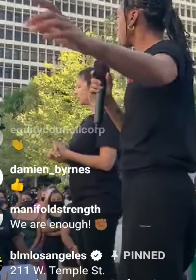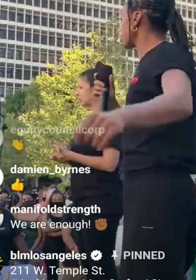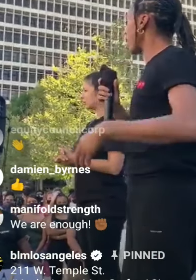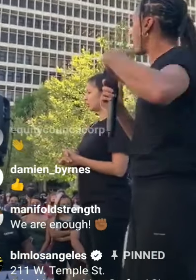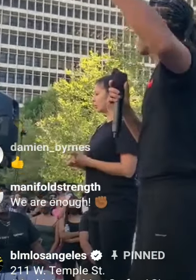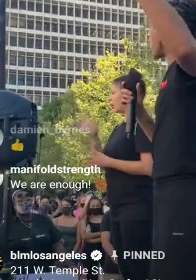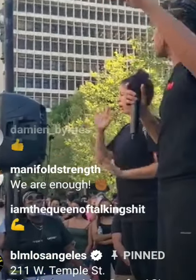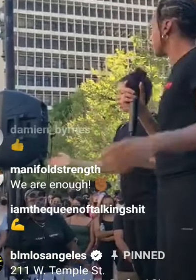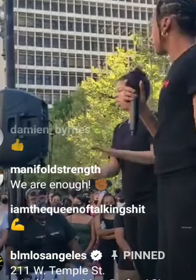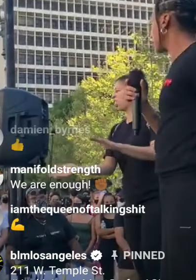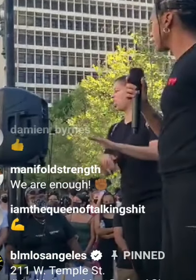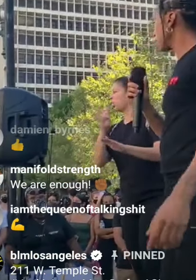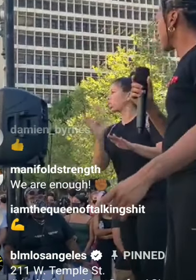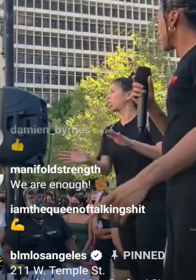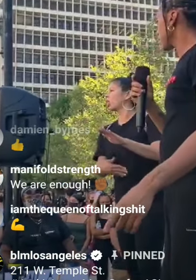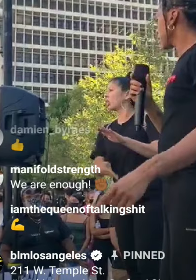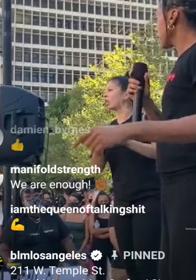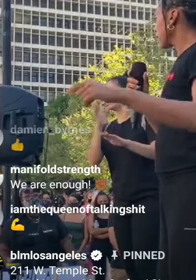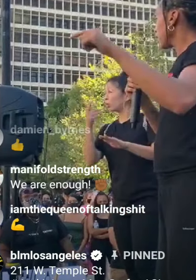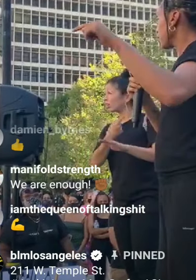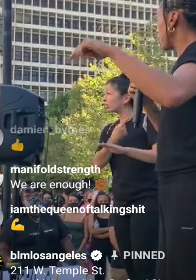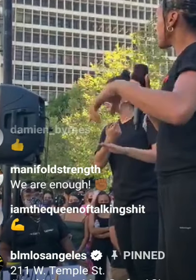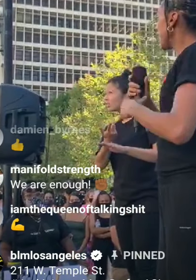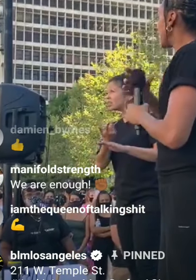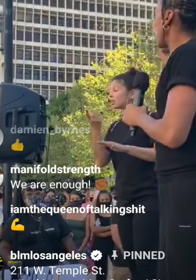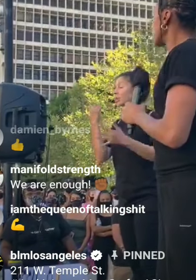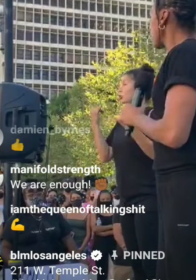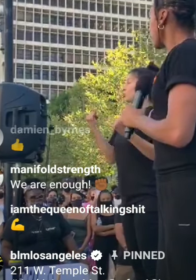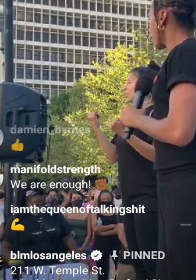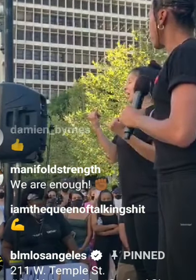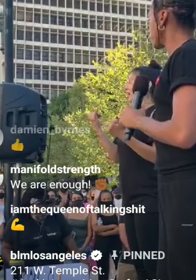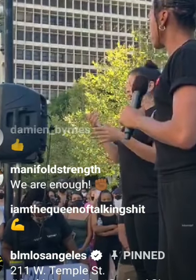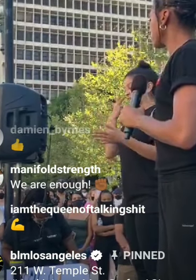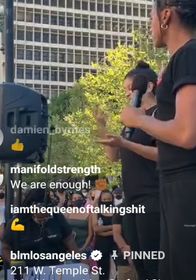All right, everybody, thank you, thank you, thank you, appreciate you.